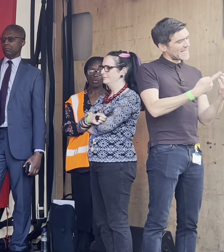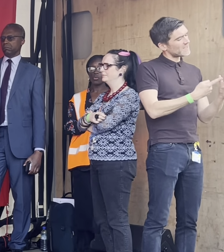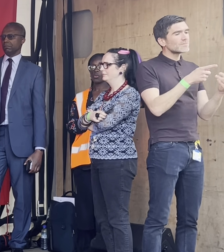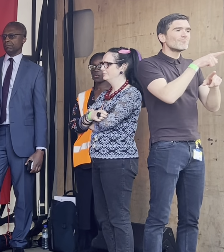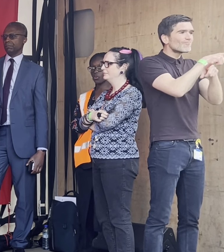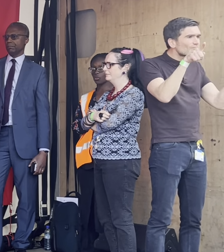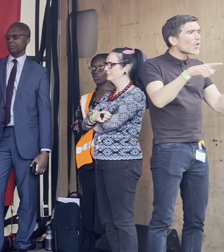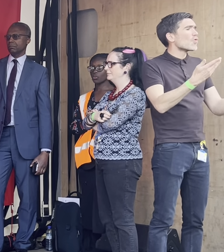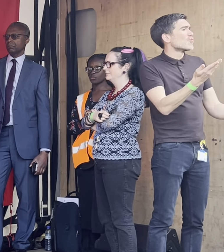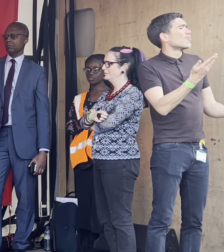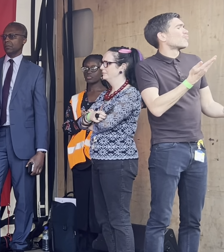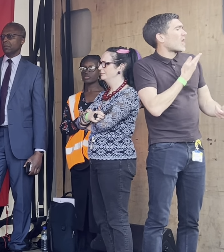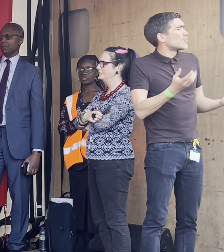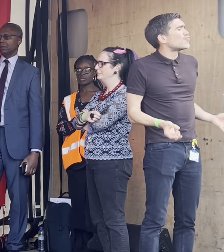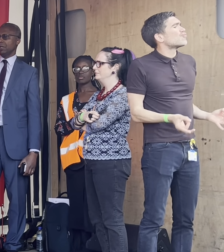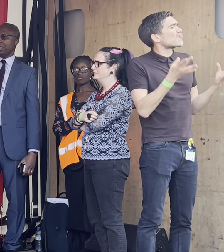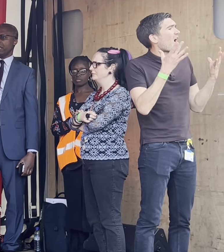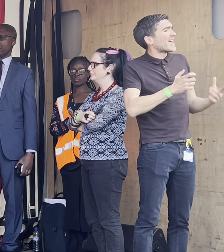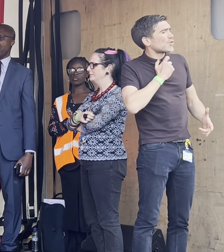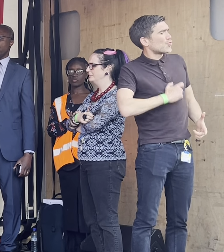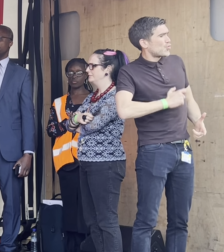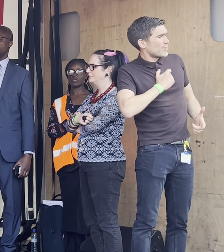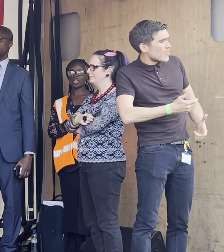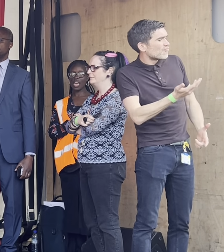strike as a human and civil right.